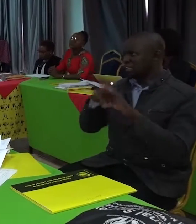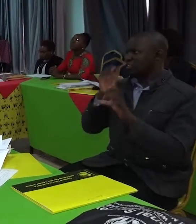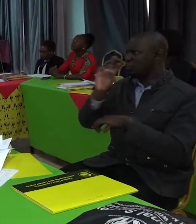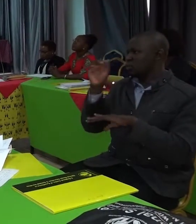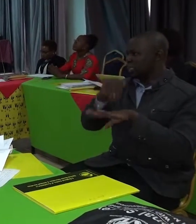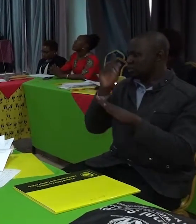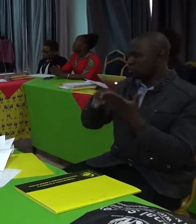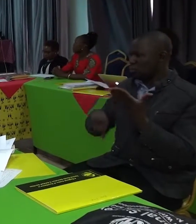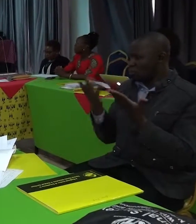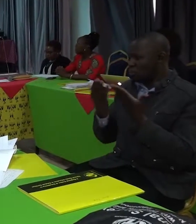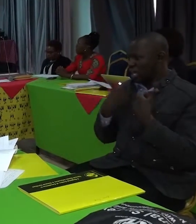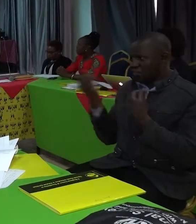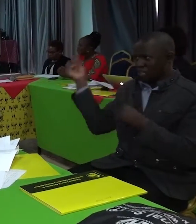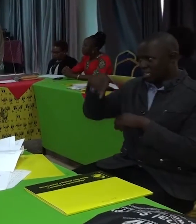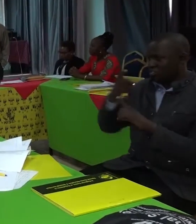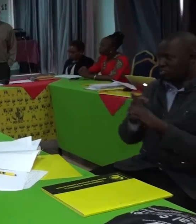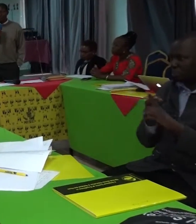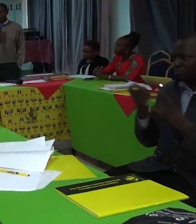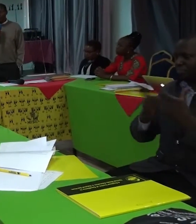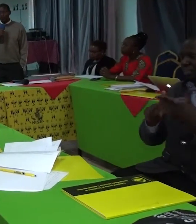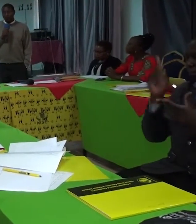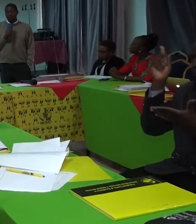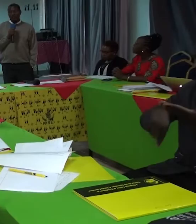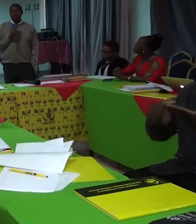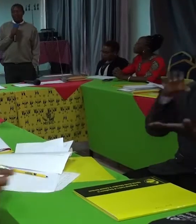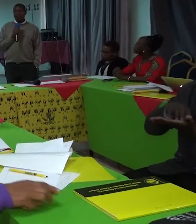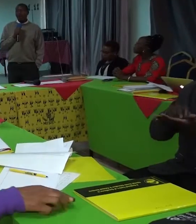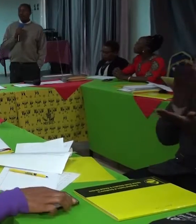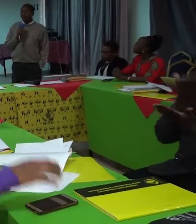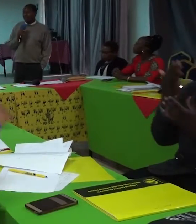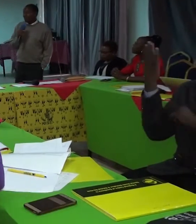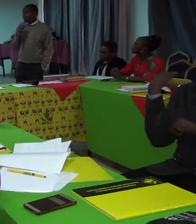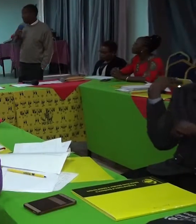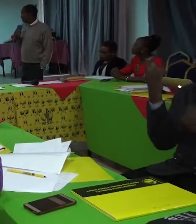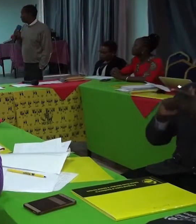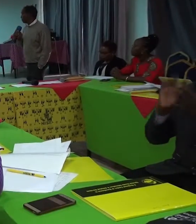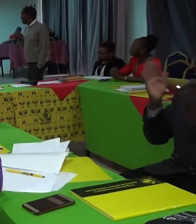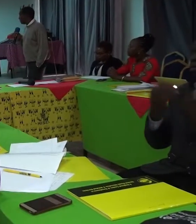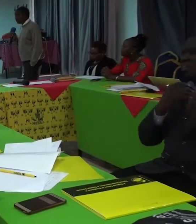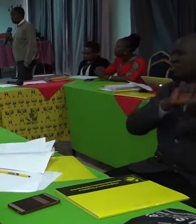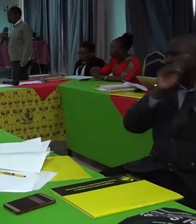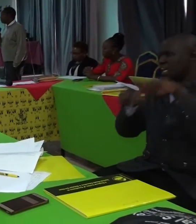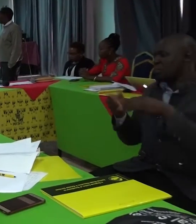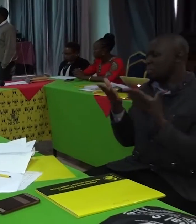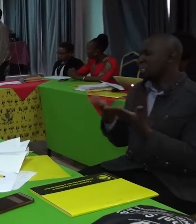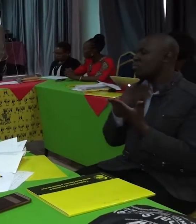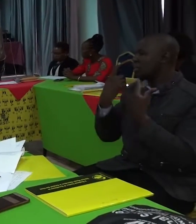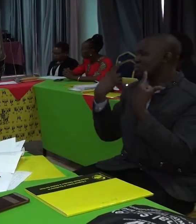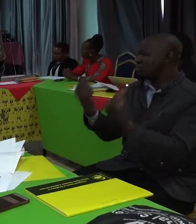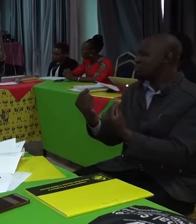where have we come, what was the situation there before, and how have we come here. Let's go.